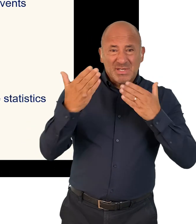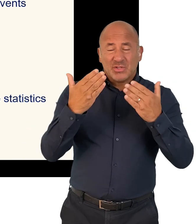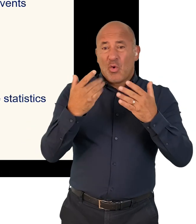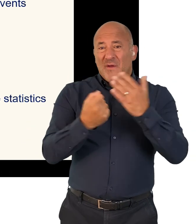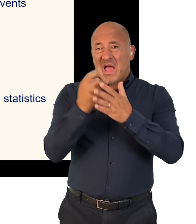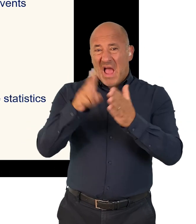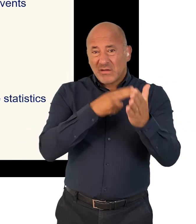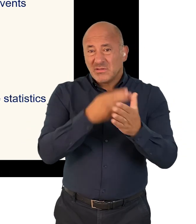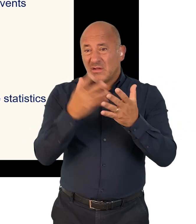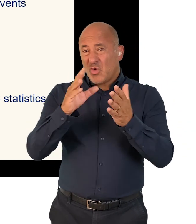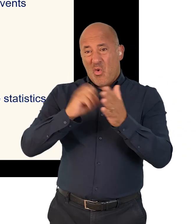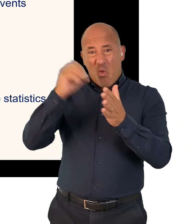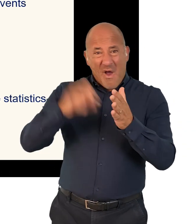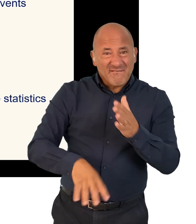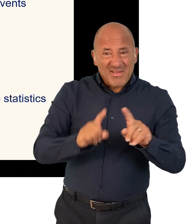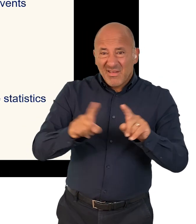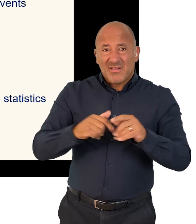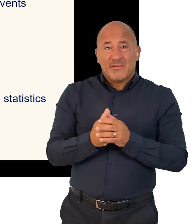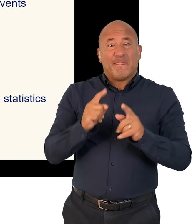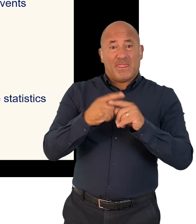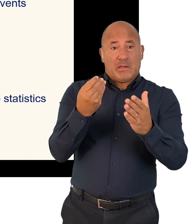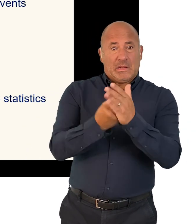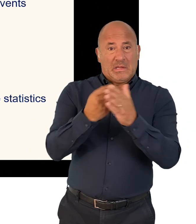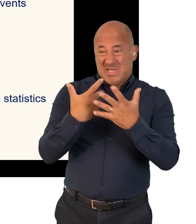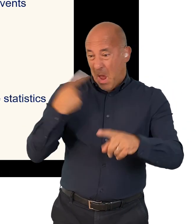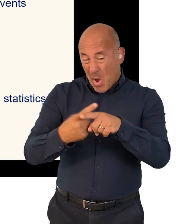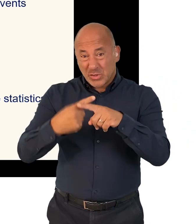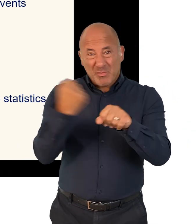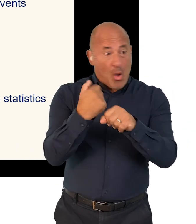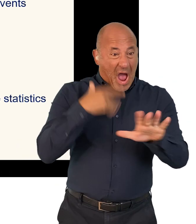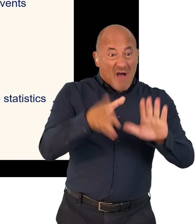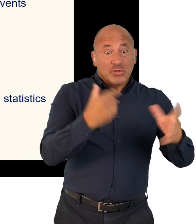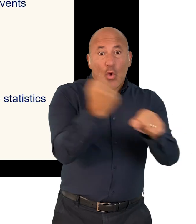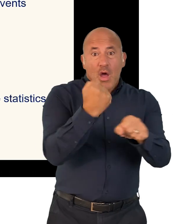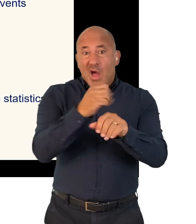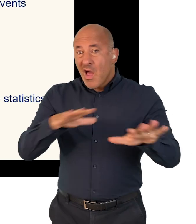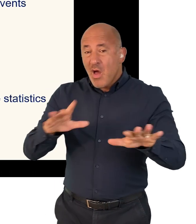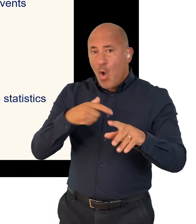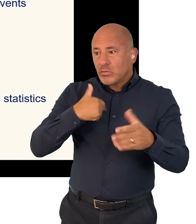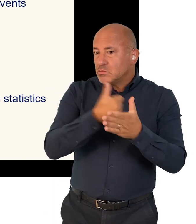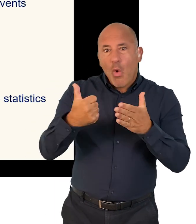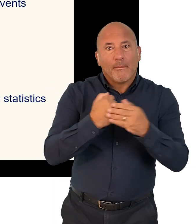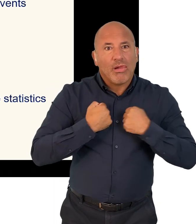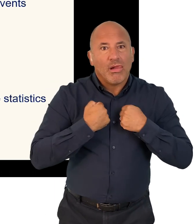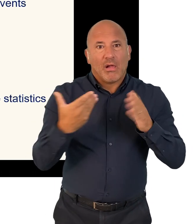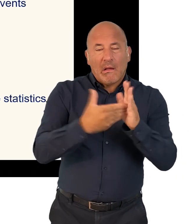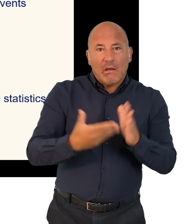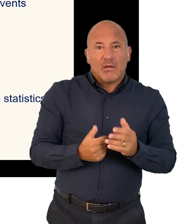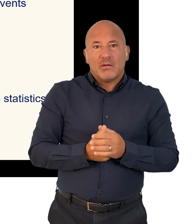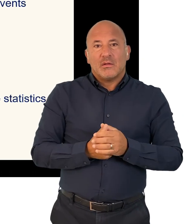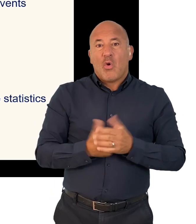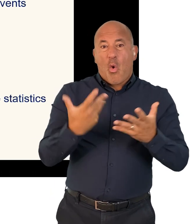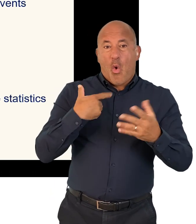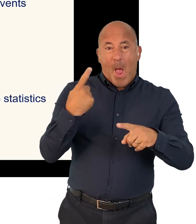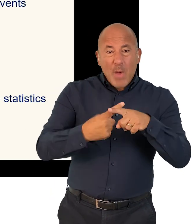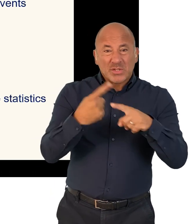and or events cancelled or abandoned, the cost of reactive and emergency repairs, i.e. not routine maintenance,